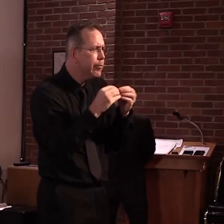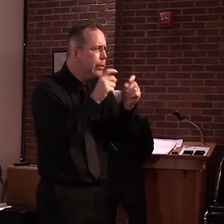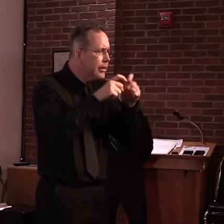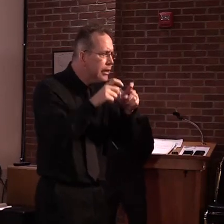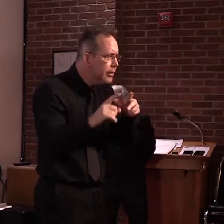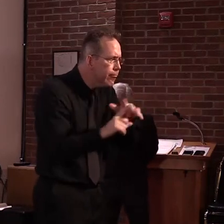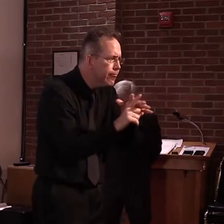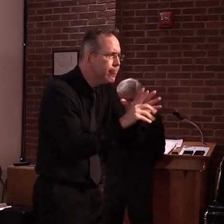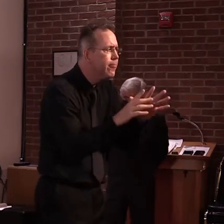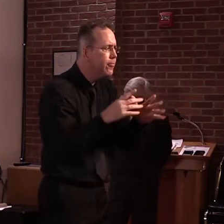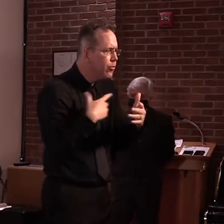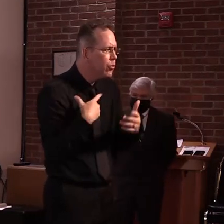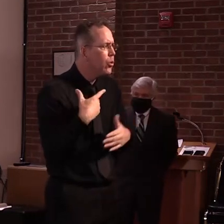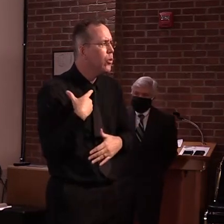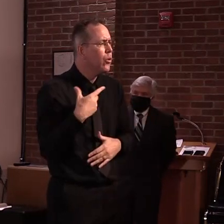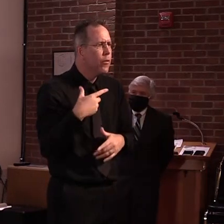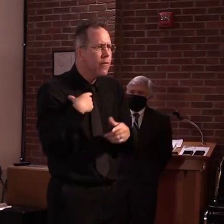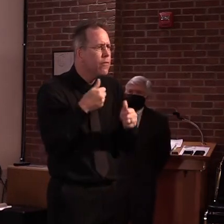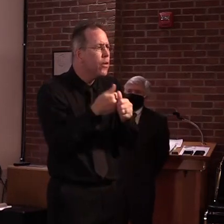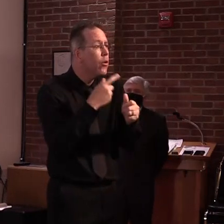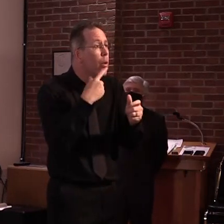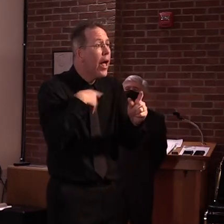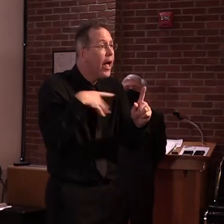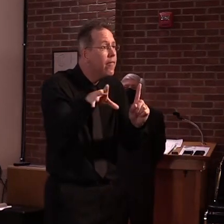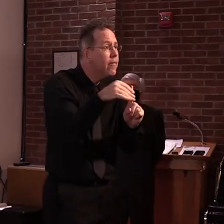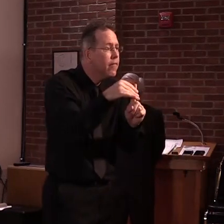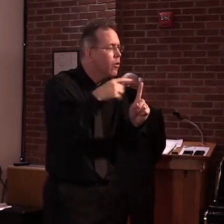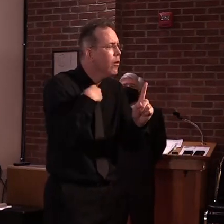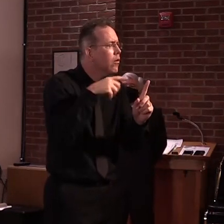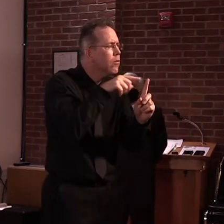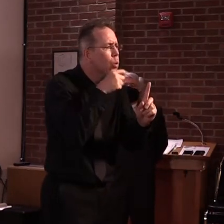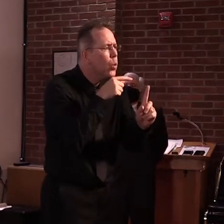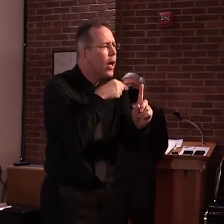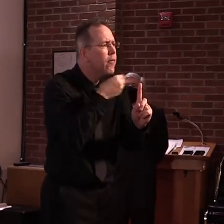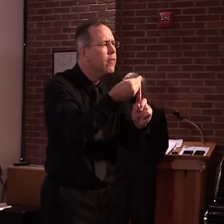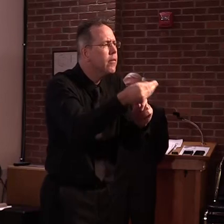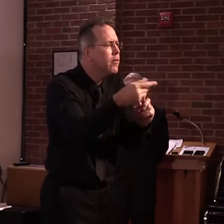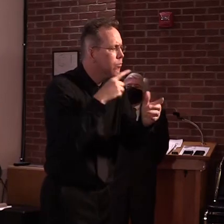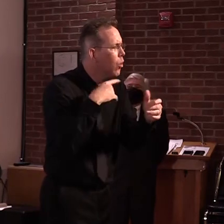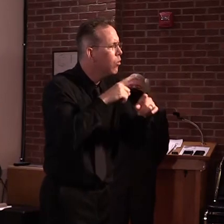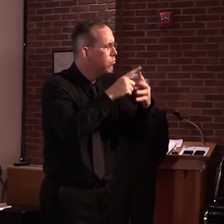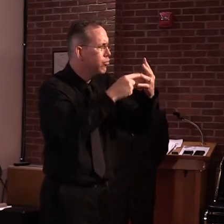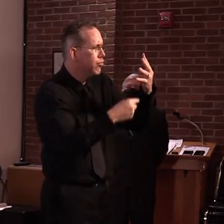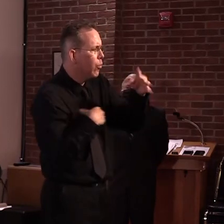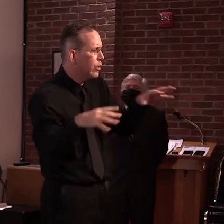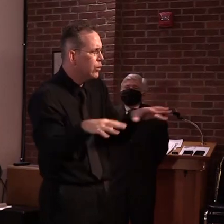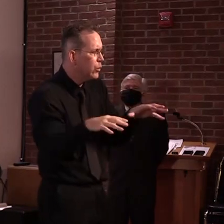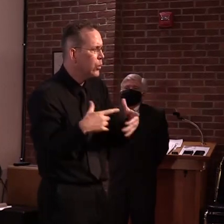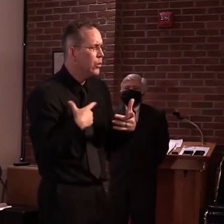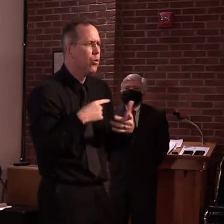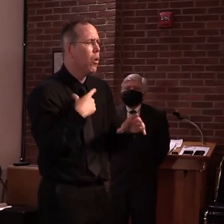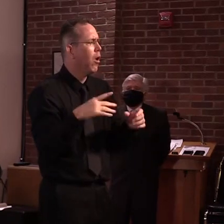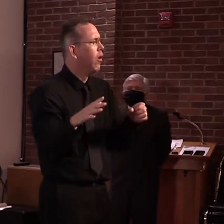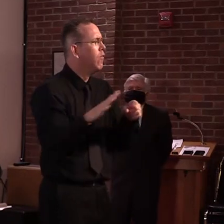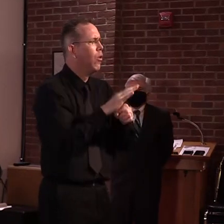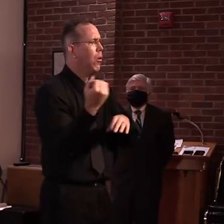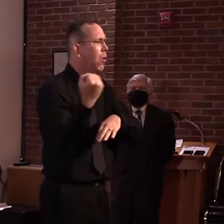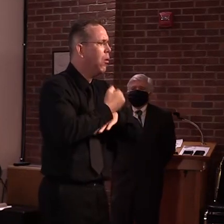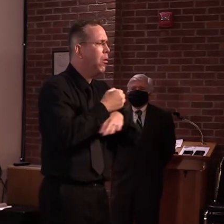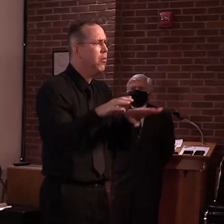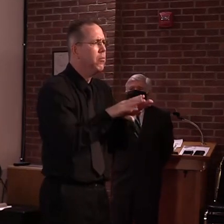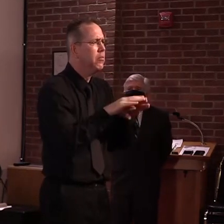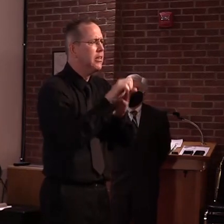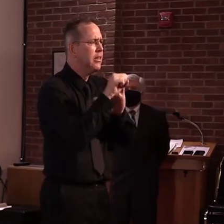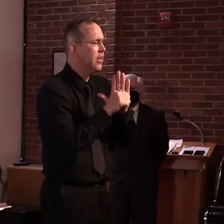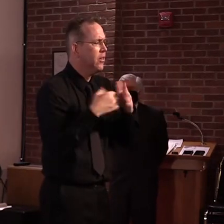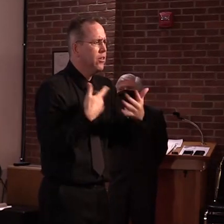outbreak, we won't have to shut down the whole state. We'll be able to just concentrate on that one area and make sure that we contain it,